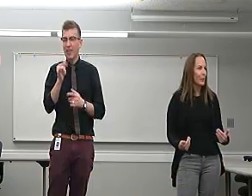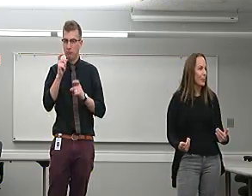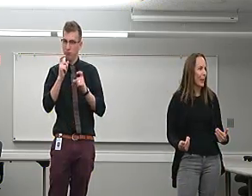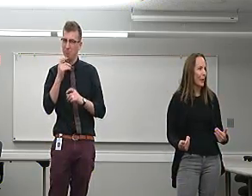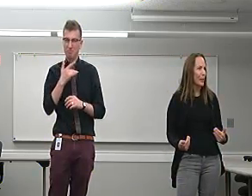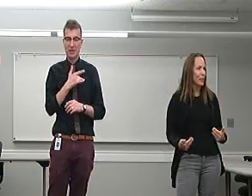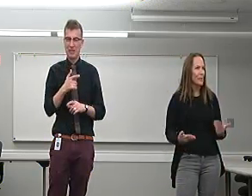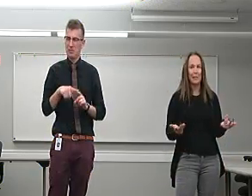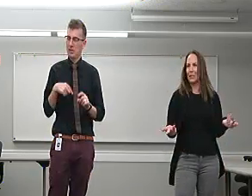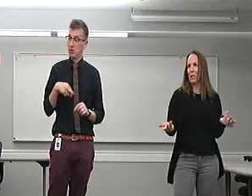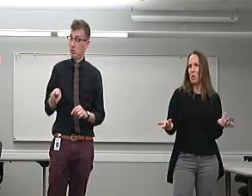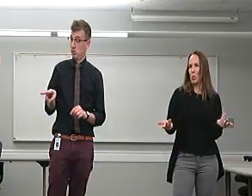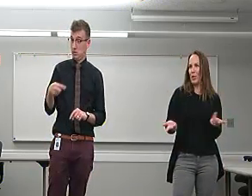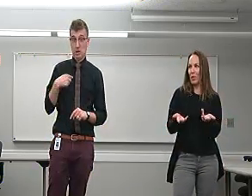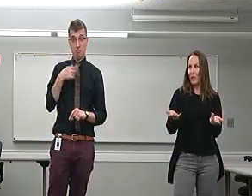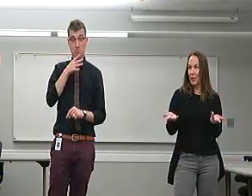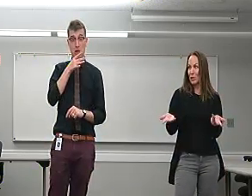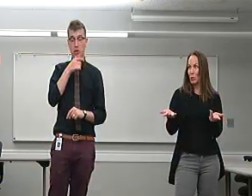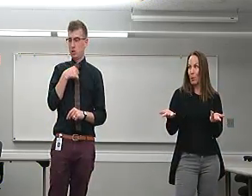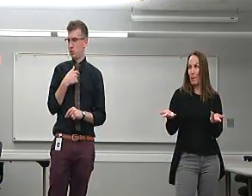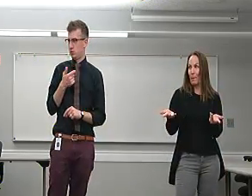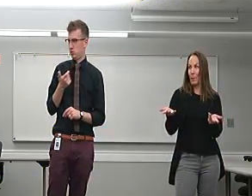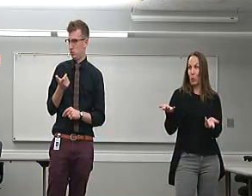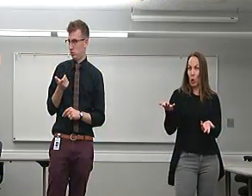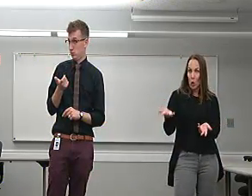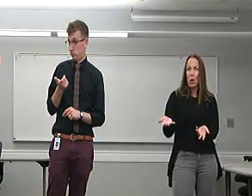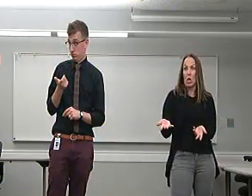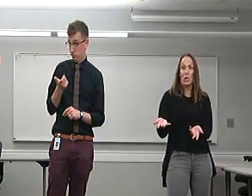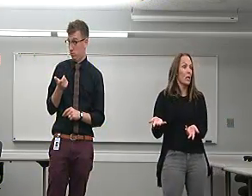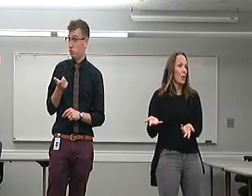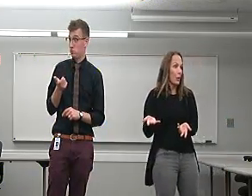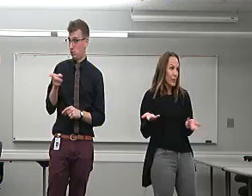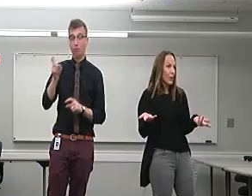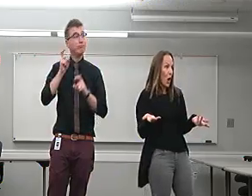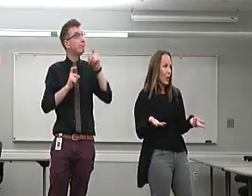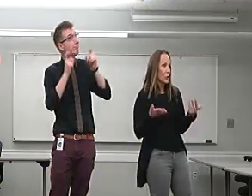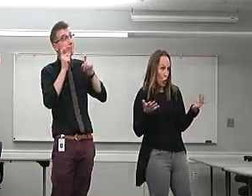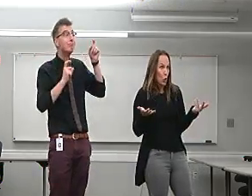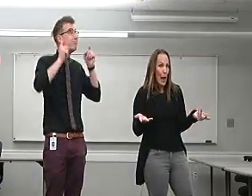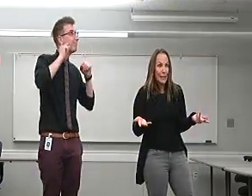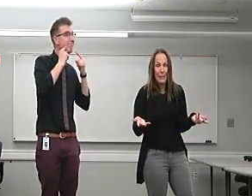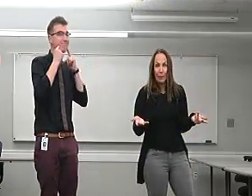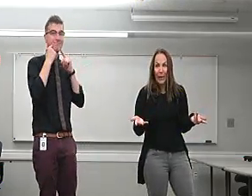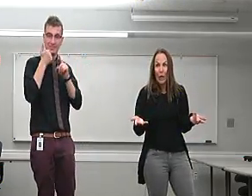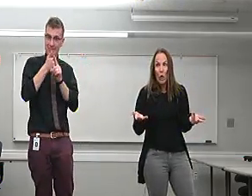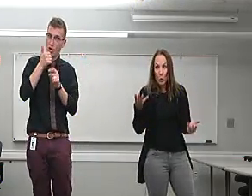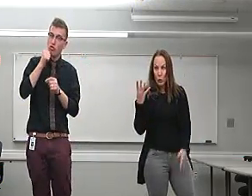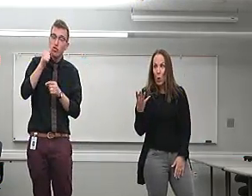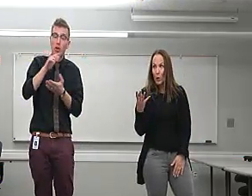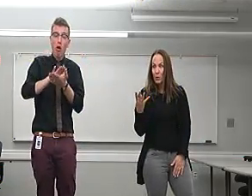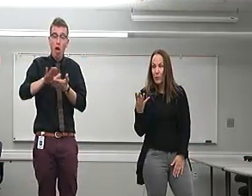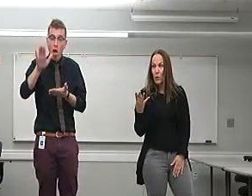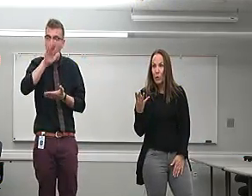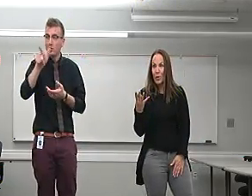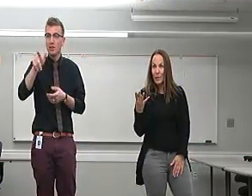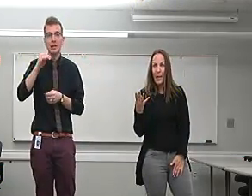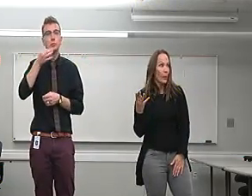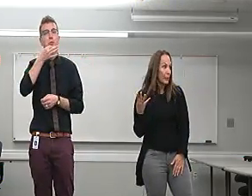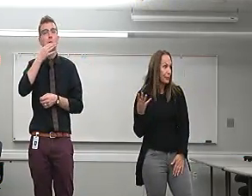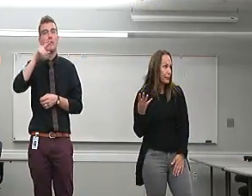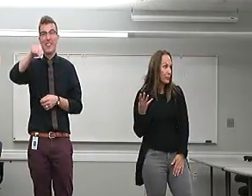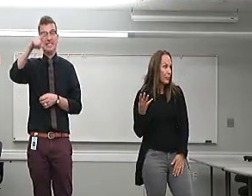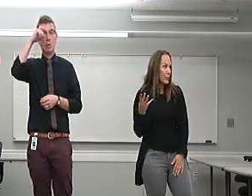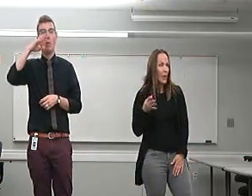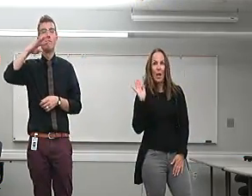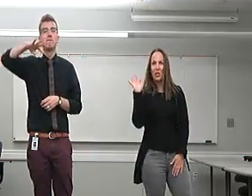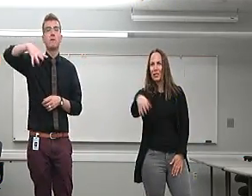sit there with this girl who's in college, who has an implant, who's going on her 4th one this summer. And she's